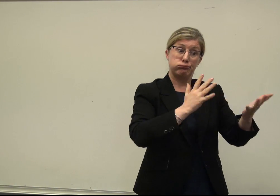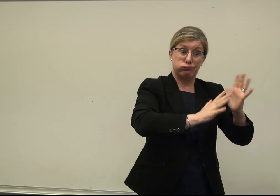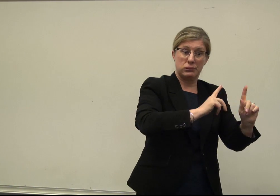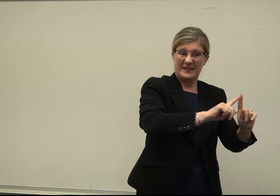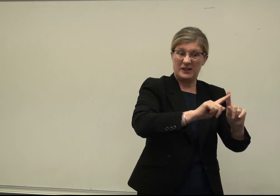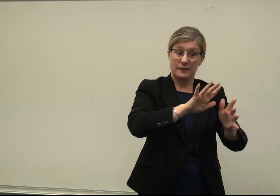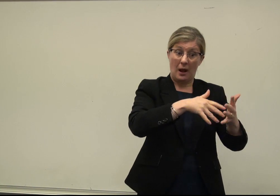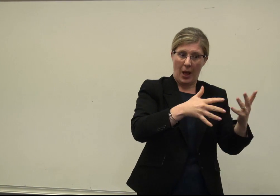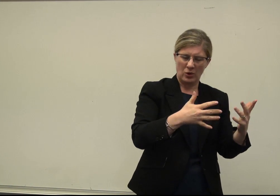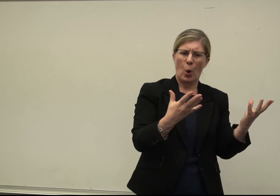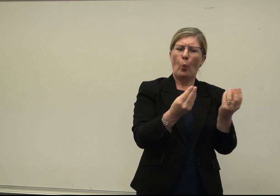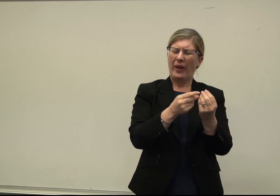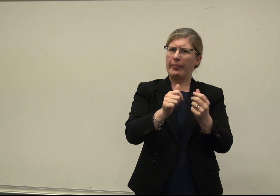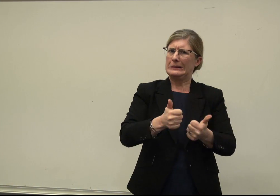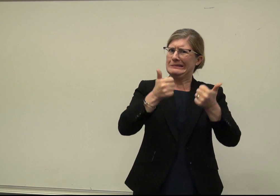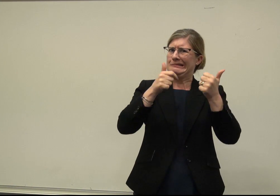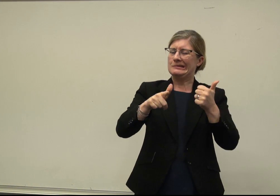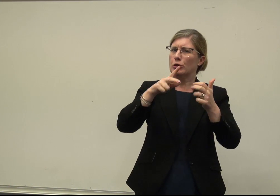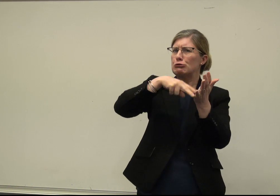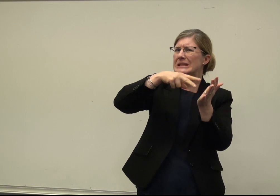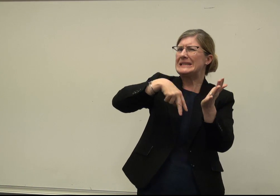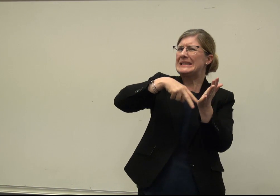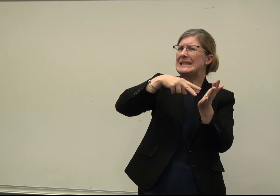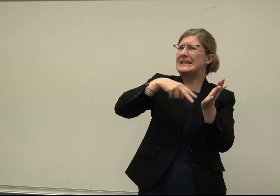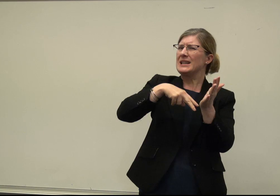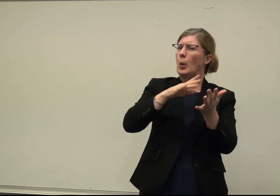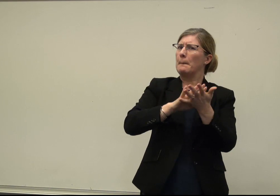this better cognitive flexibility.